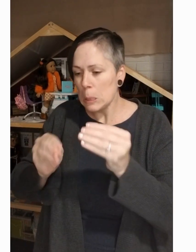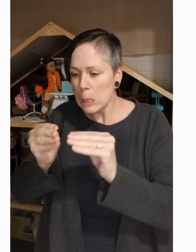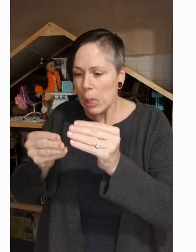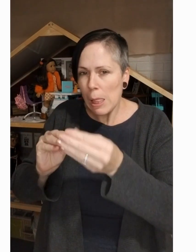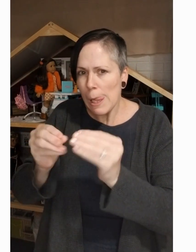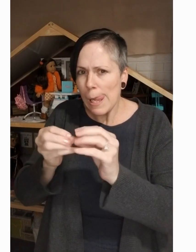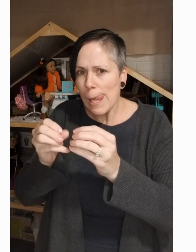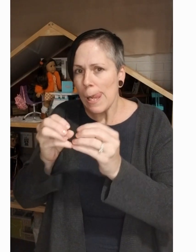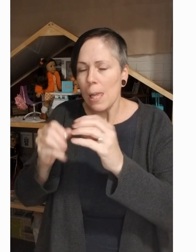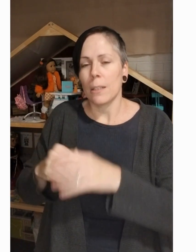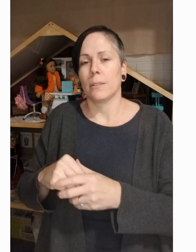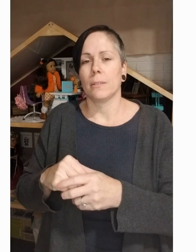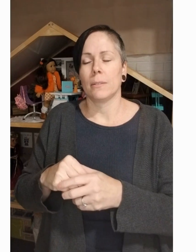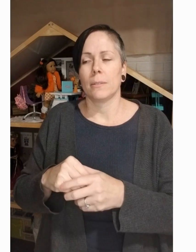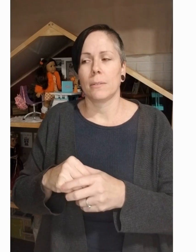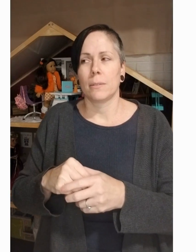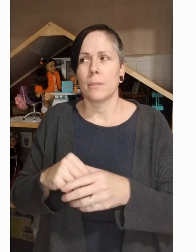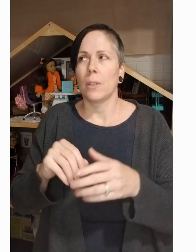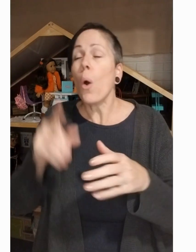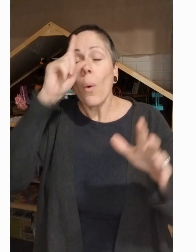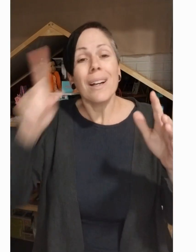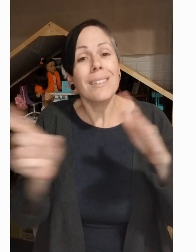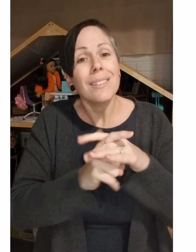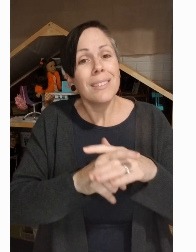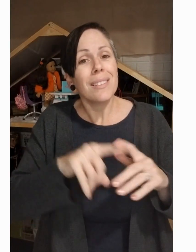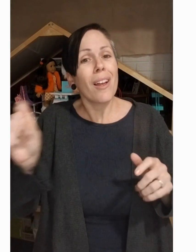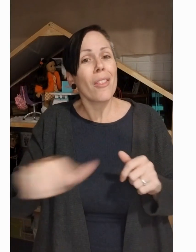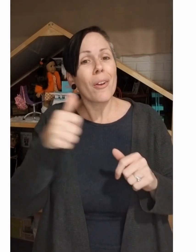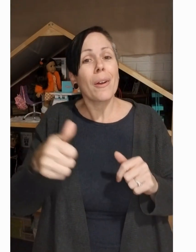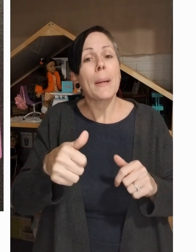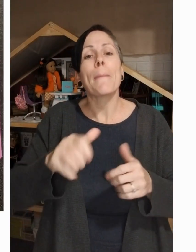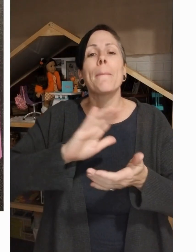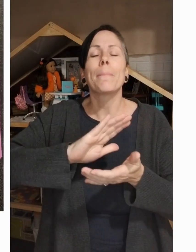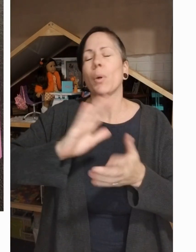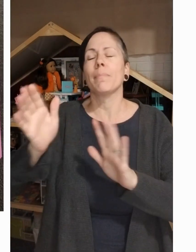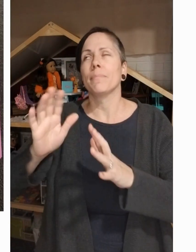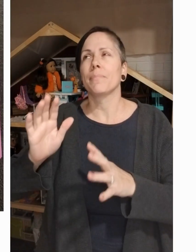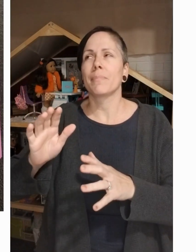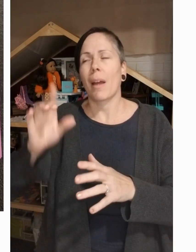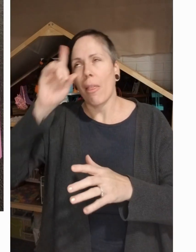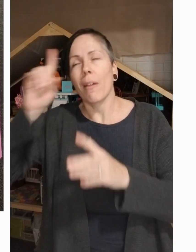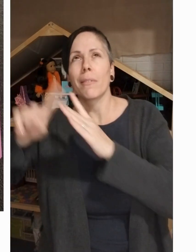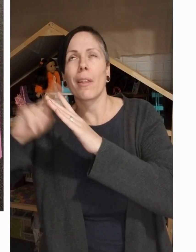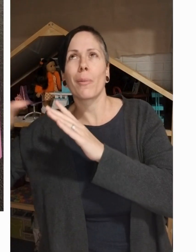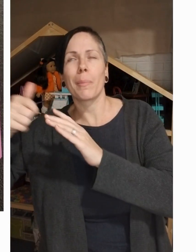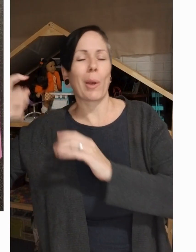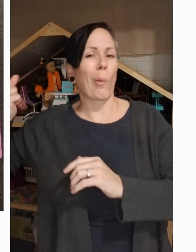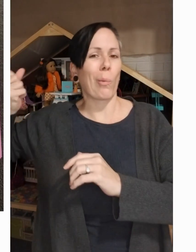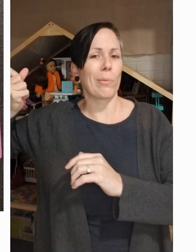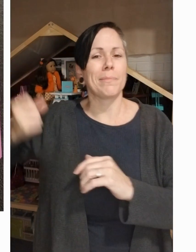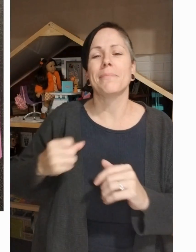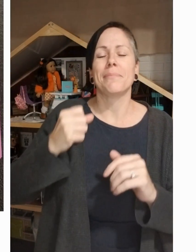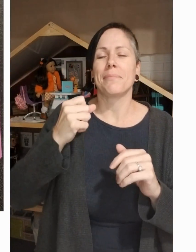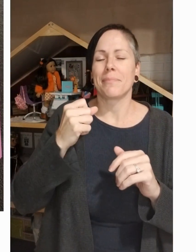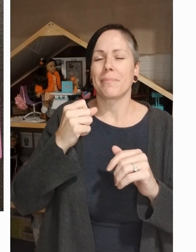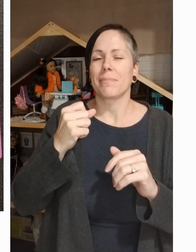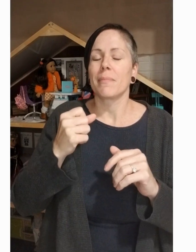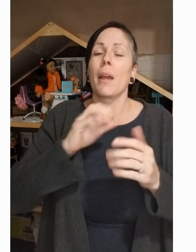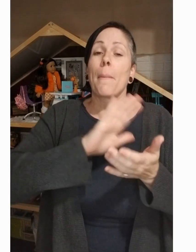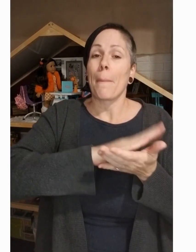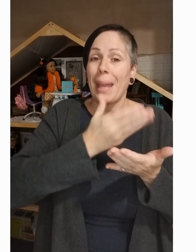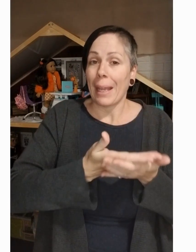on. Where was I? Pop-Tarts, pancakes. I made pancakes and French